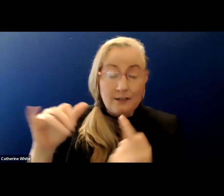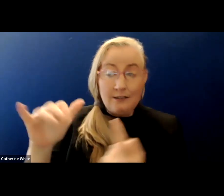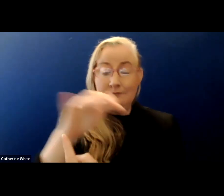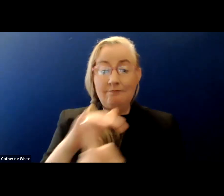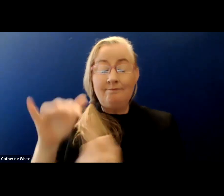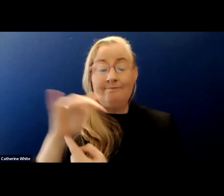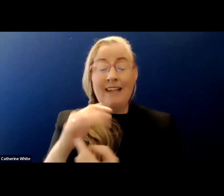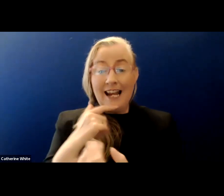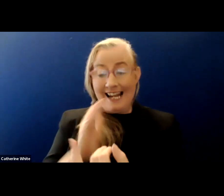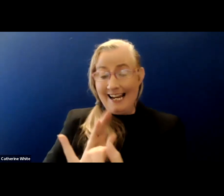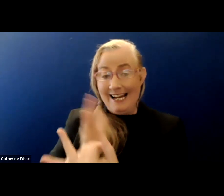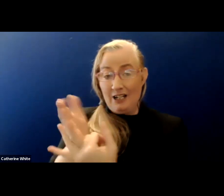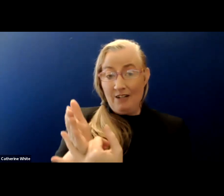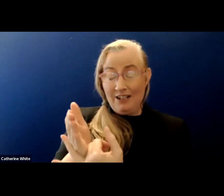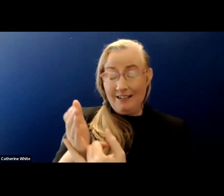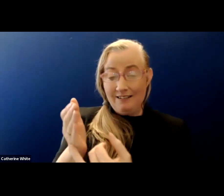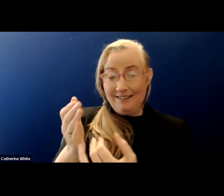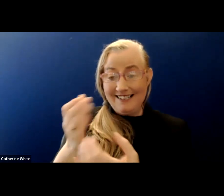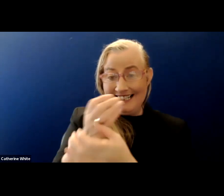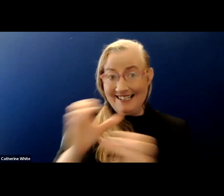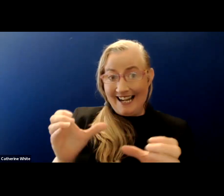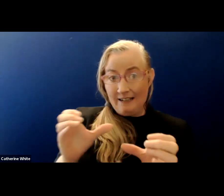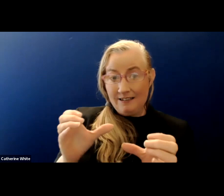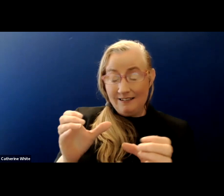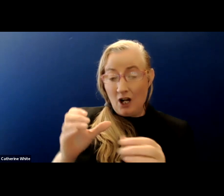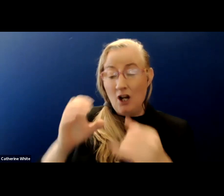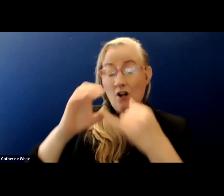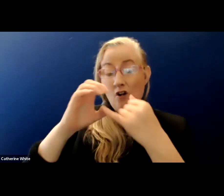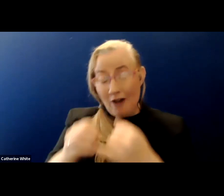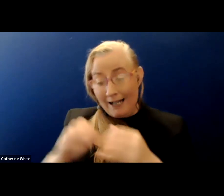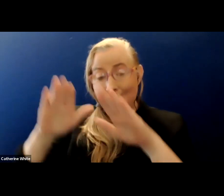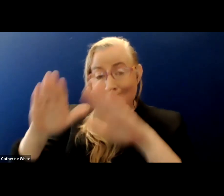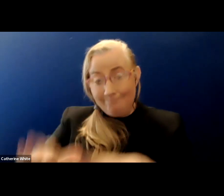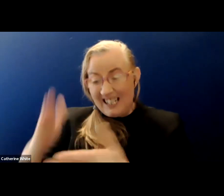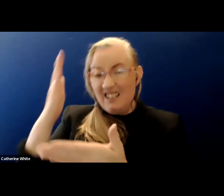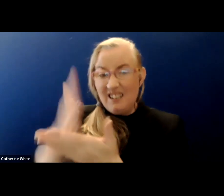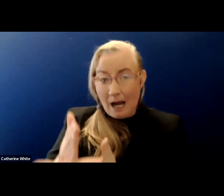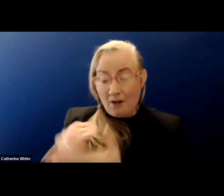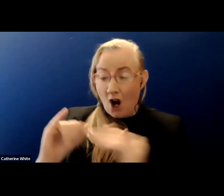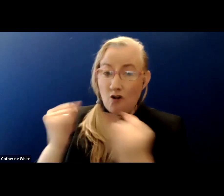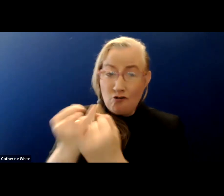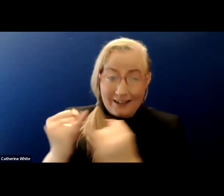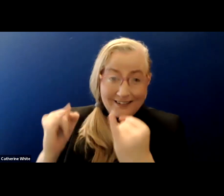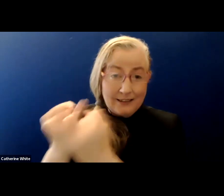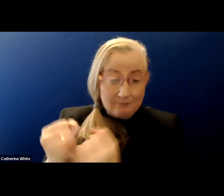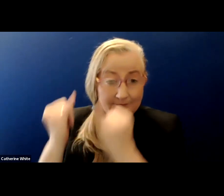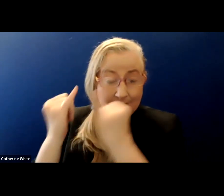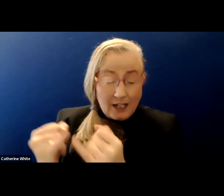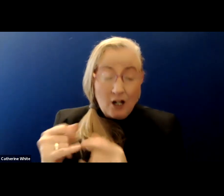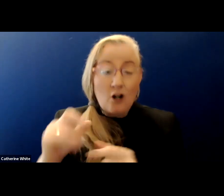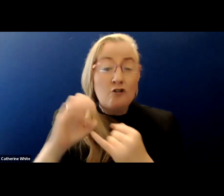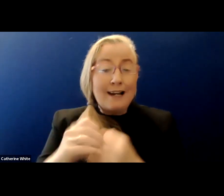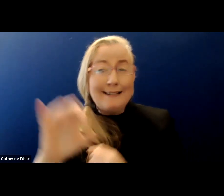the intervening state is genuinely attempting to stop these atrocities and try to get Security